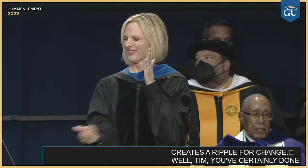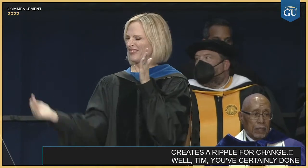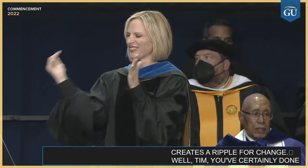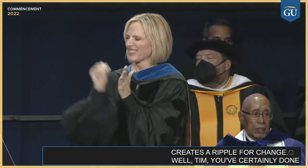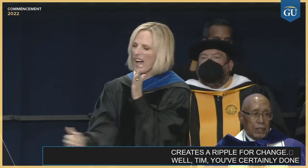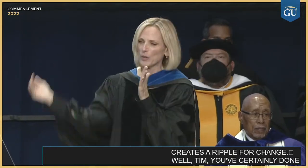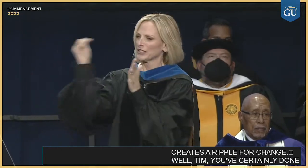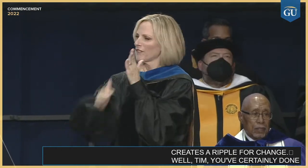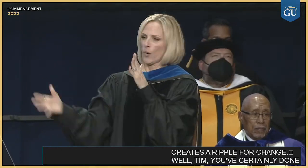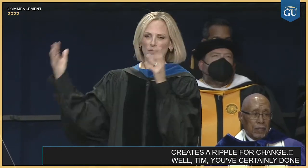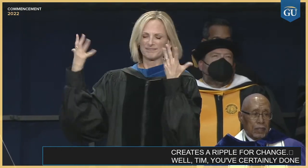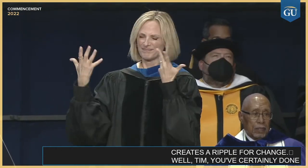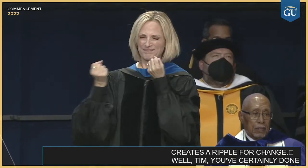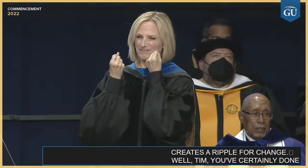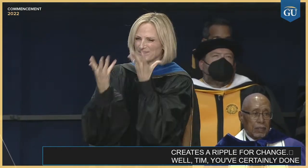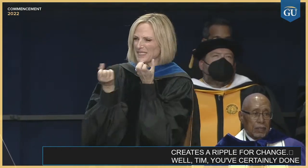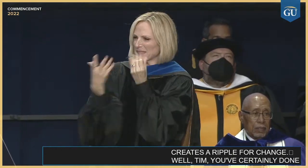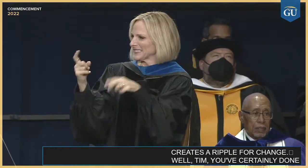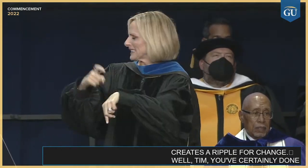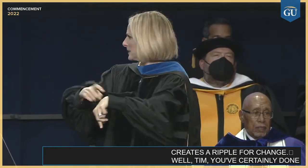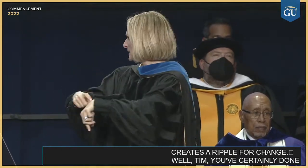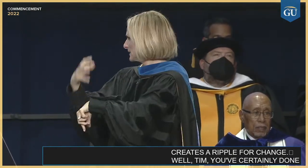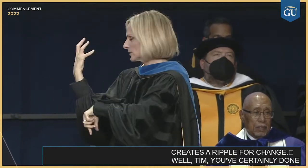community, 1,000-fold.